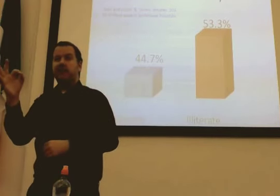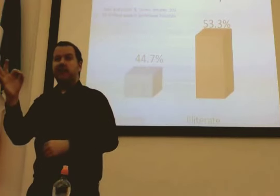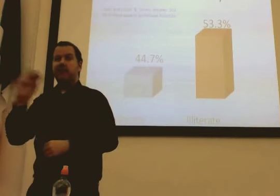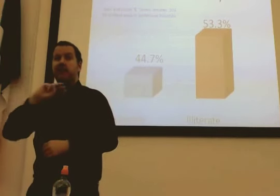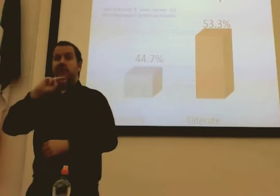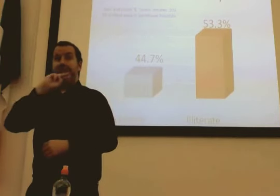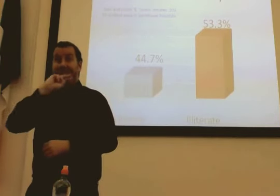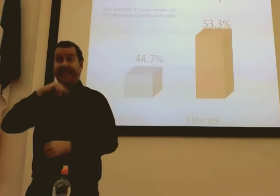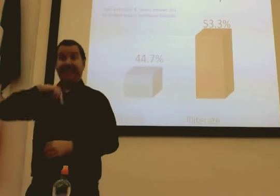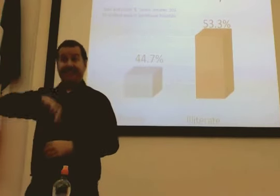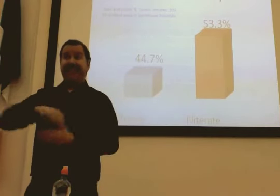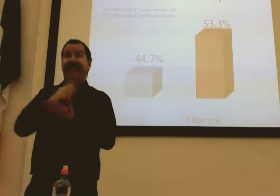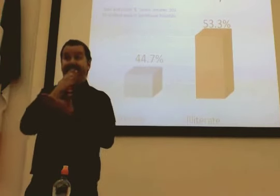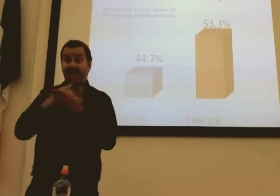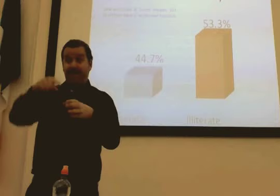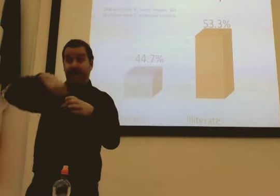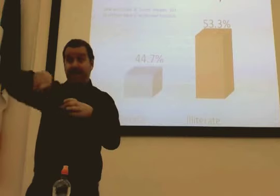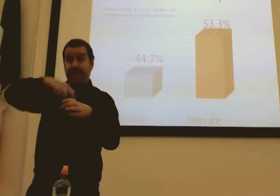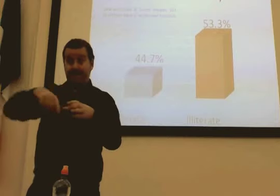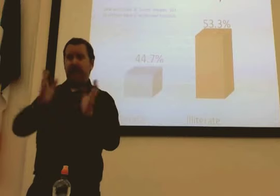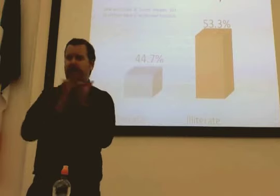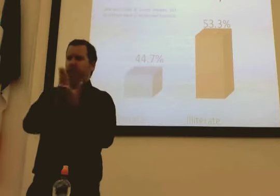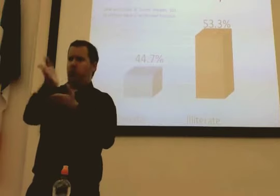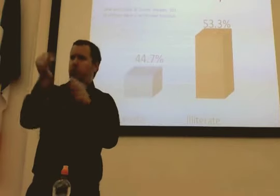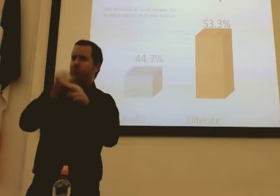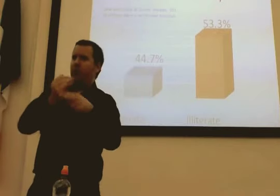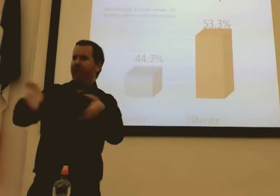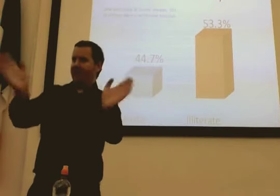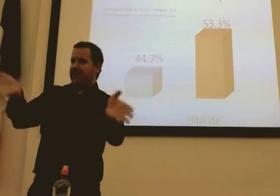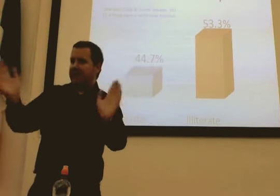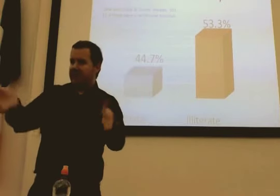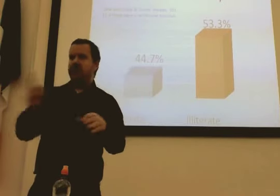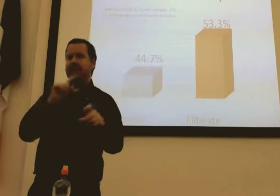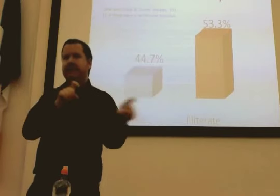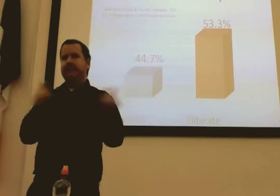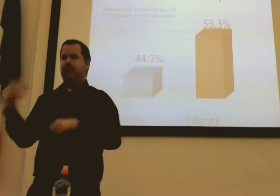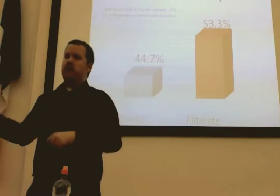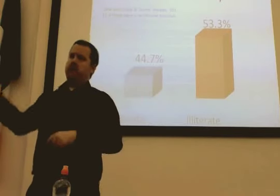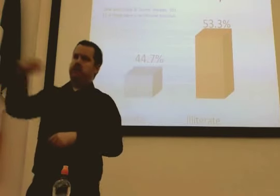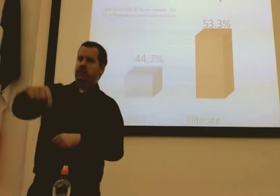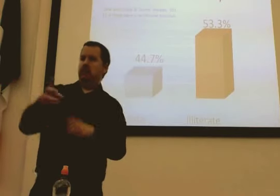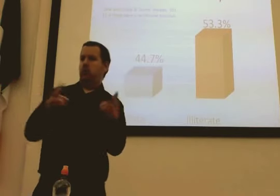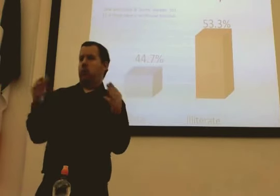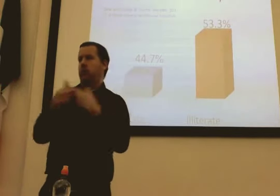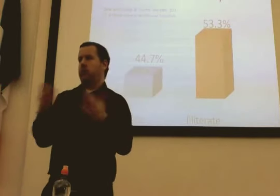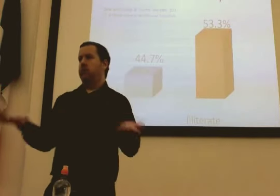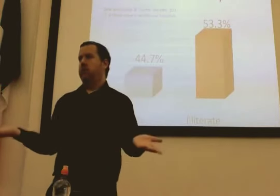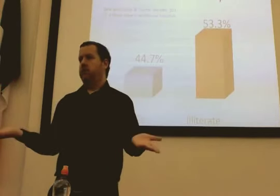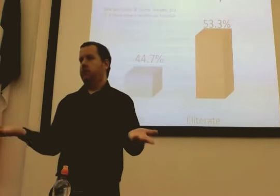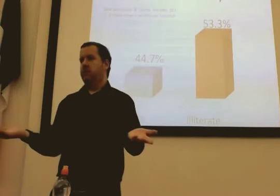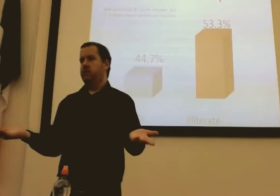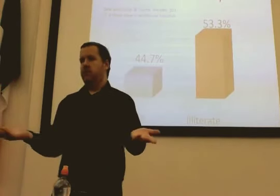44.7% versus 53.3%. So nearly half of them had been through their education, but still ended up in the workhouse.